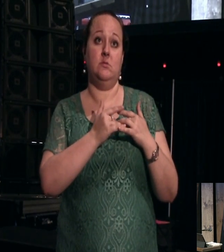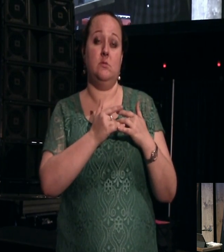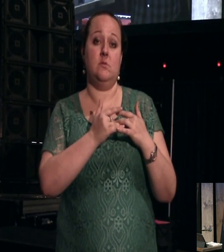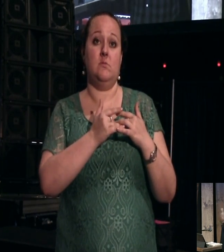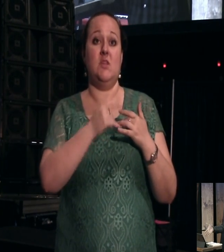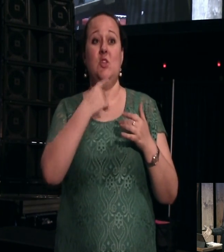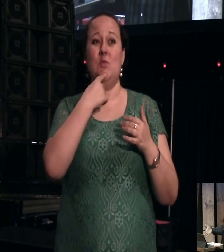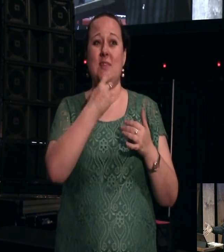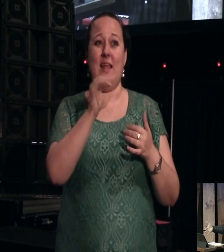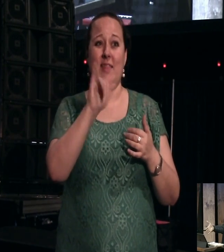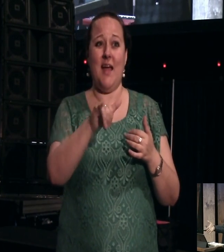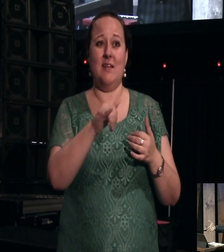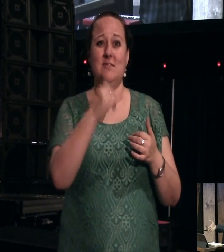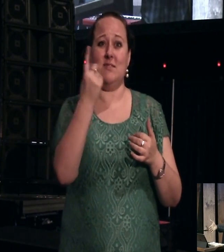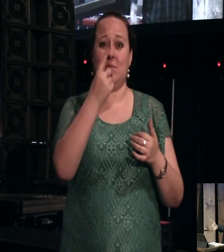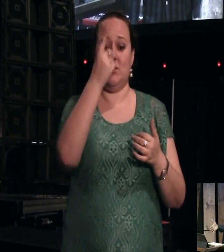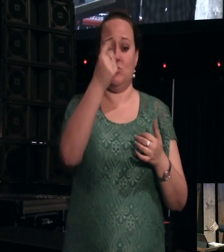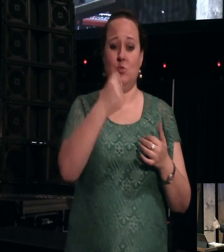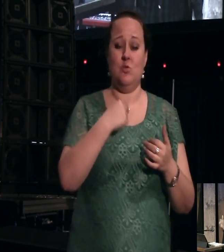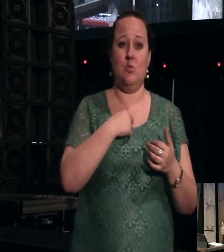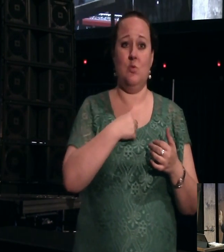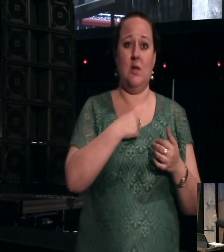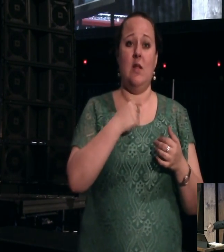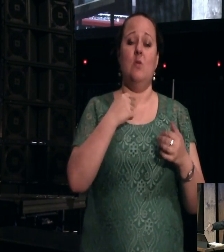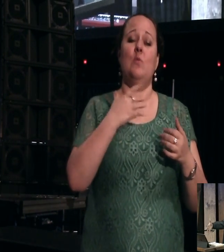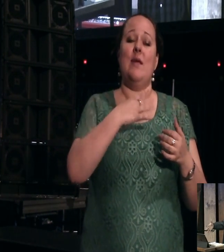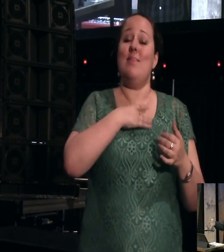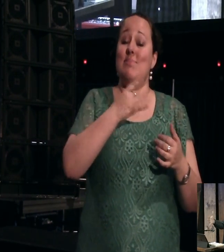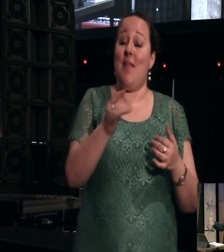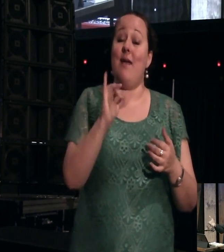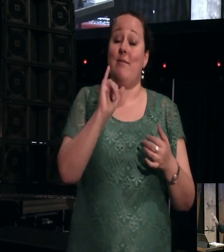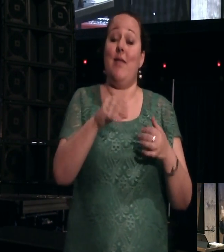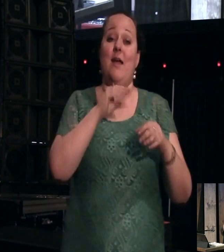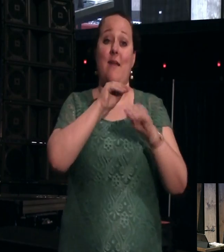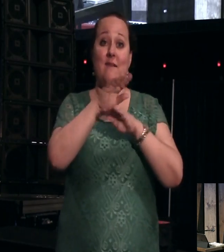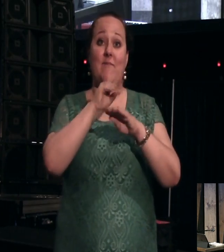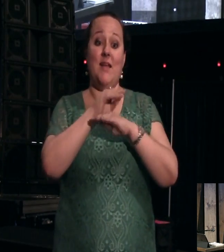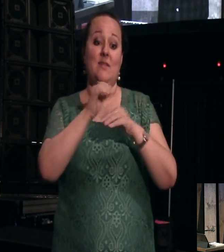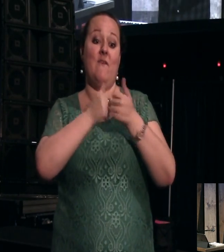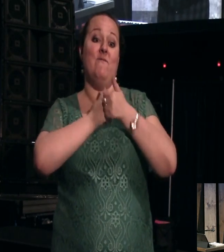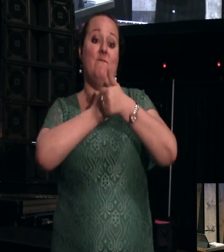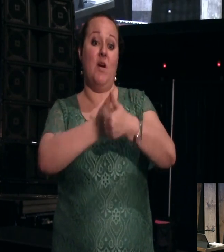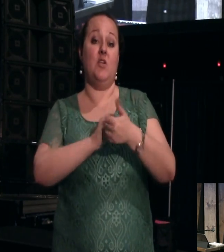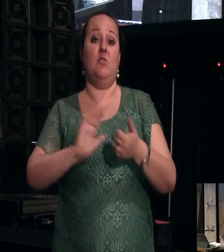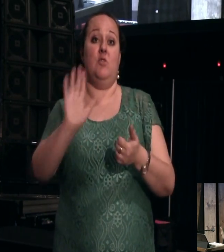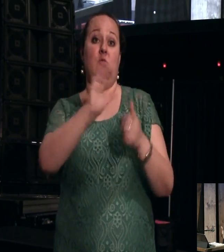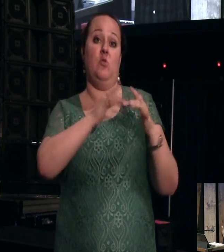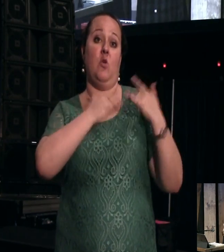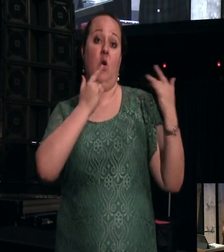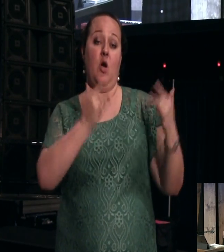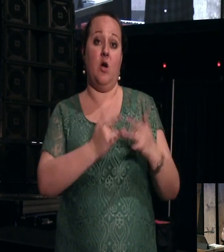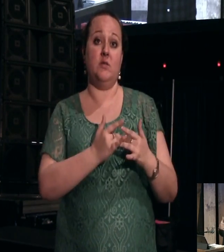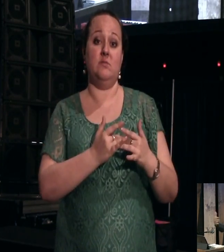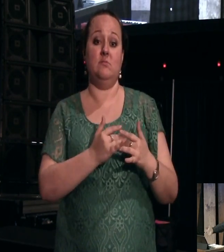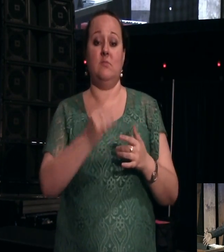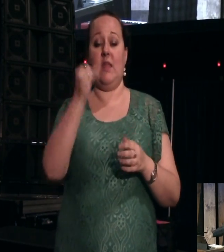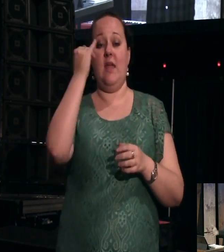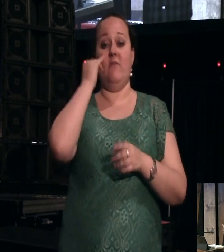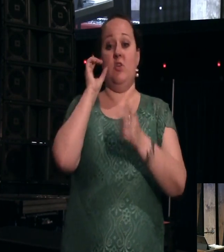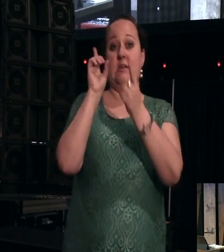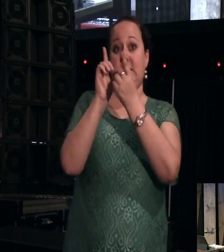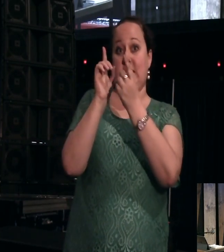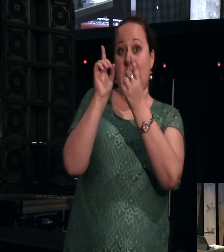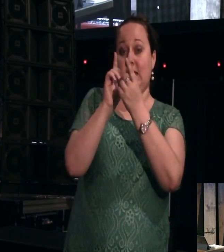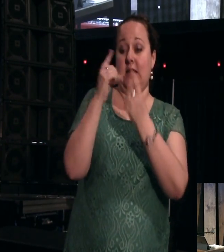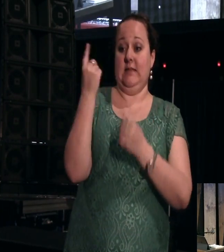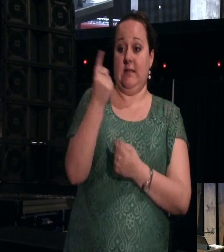wording, follow your heart. Have you ever told someone that, or has someone ever told you? We like that advice, follow your heart.